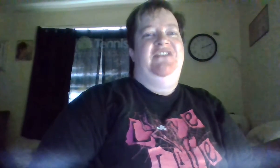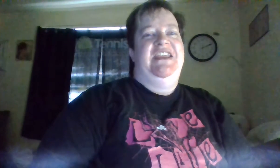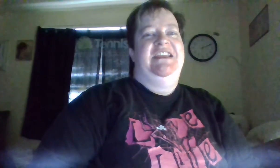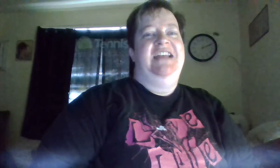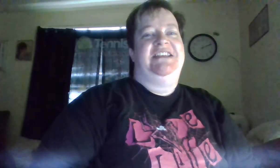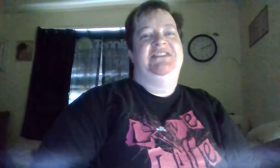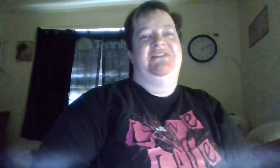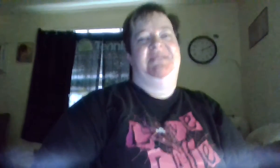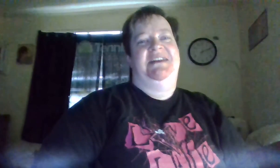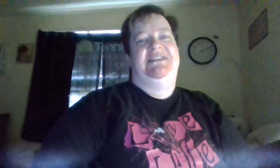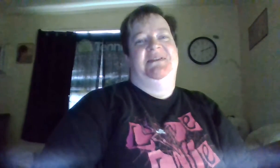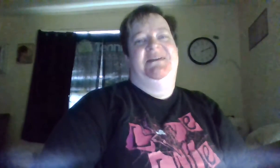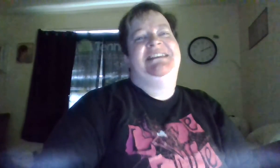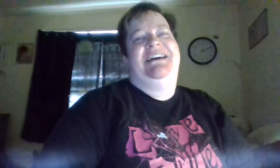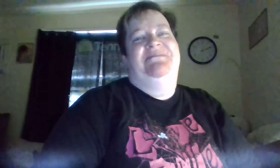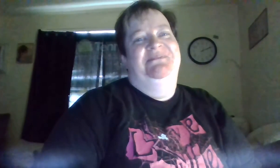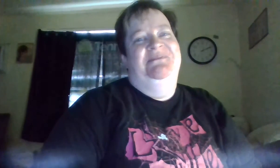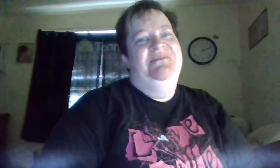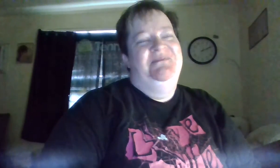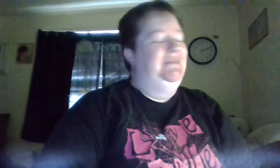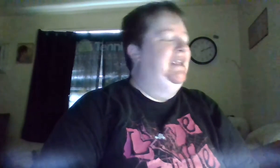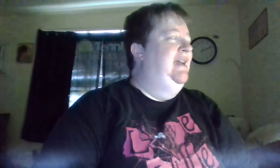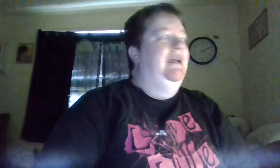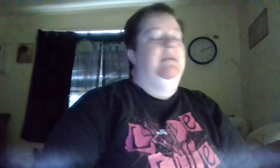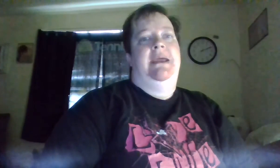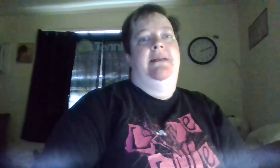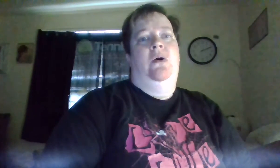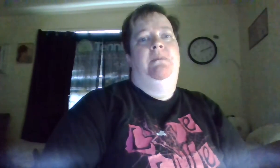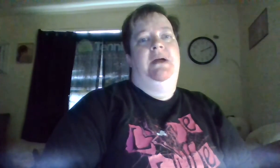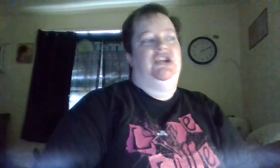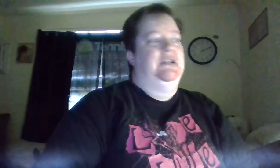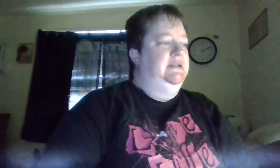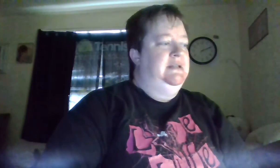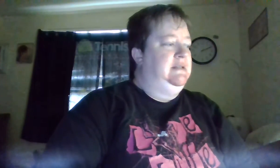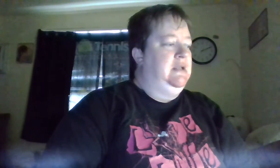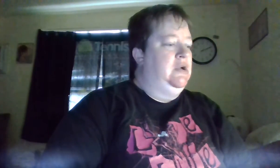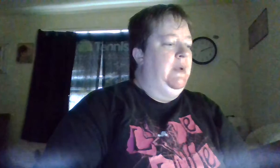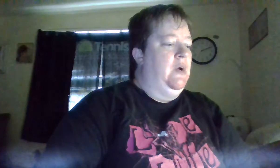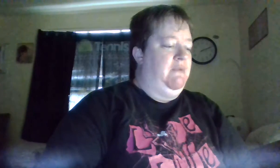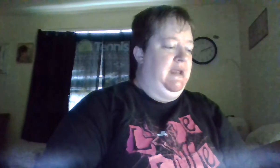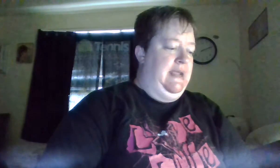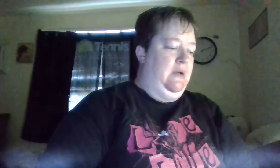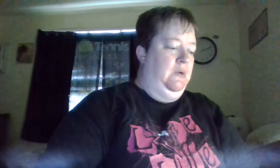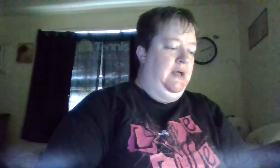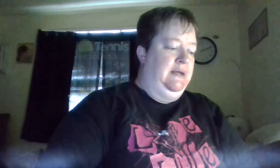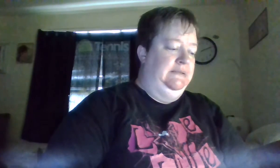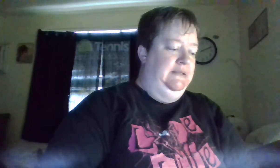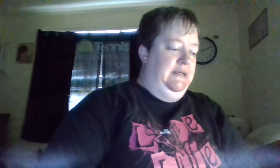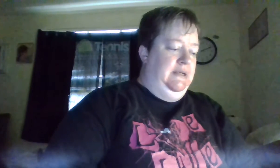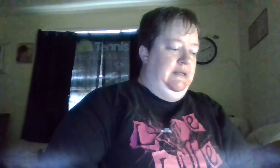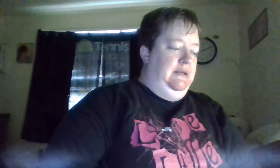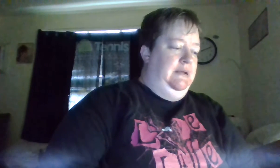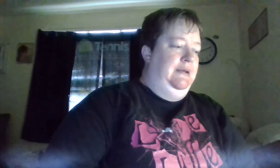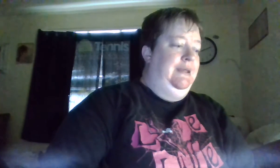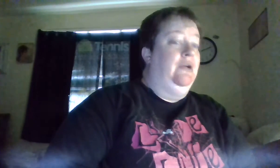Evening, guys. How's everybody doing? What's up? Man, a whole bunch is going on right now. Here